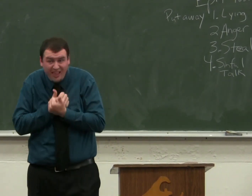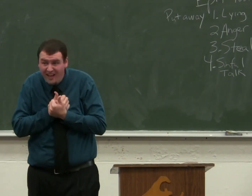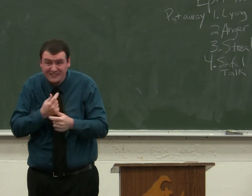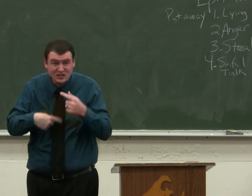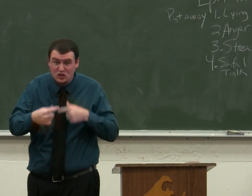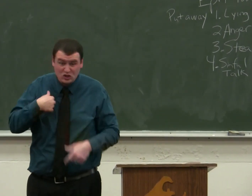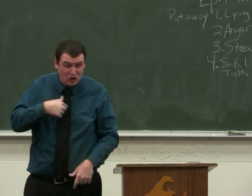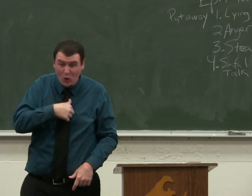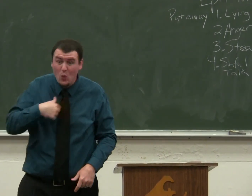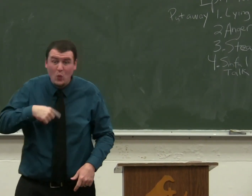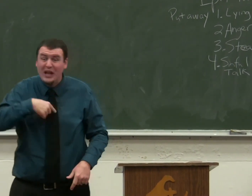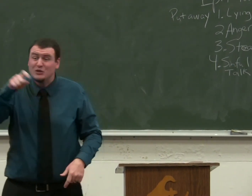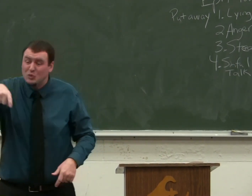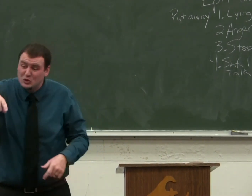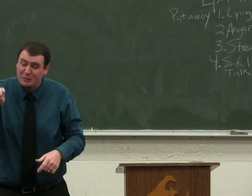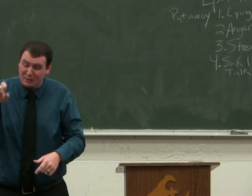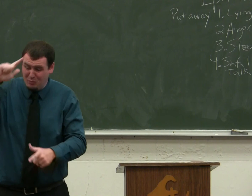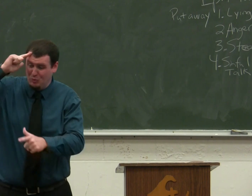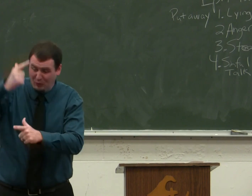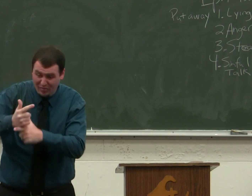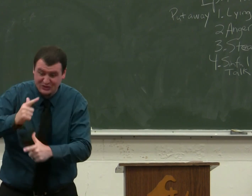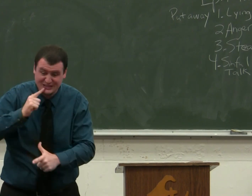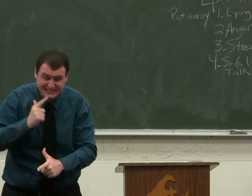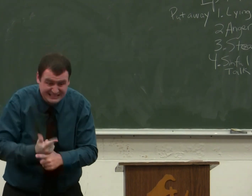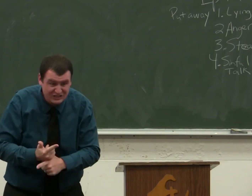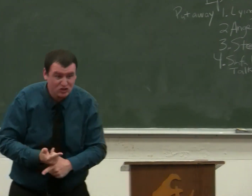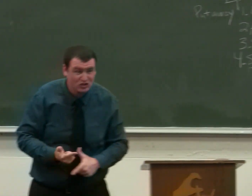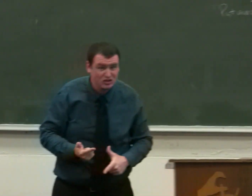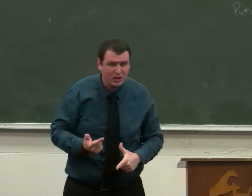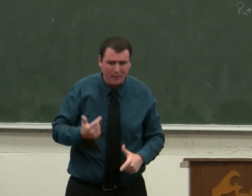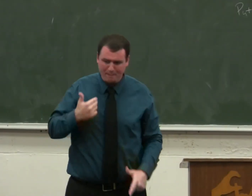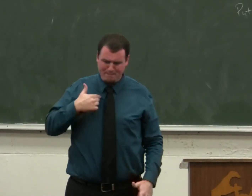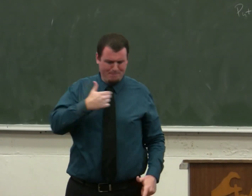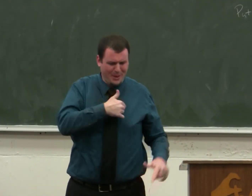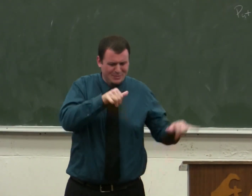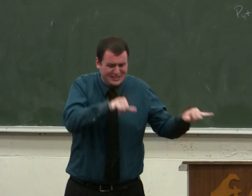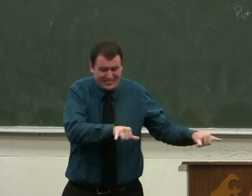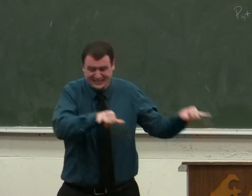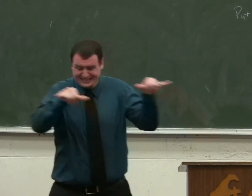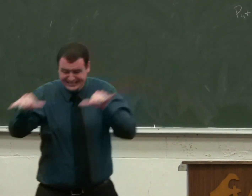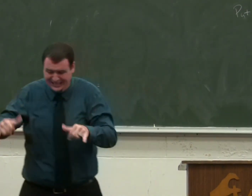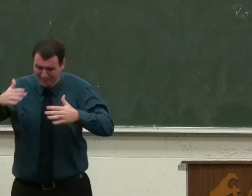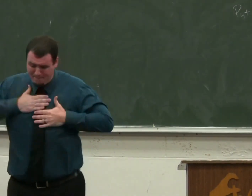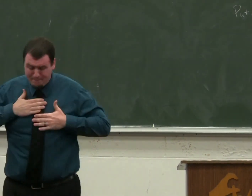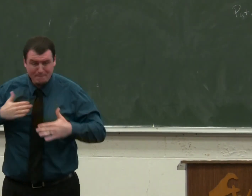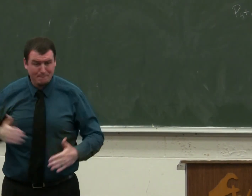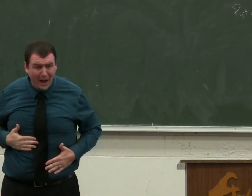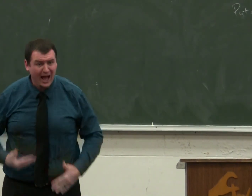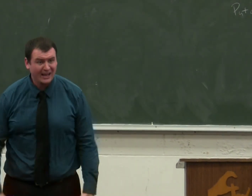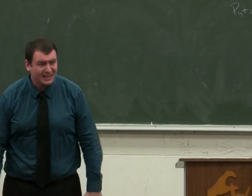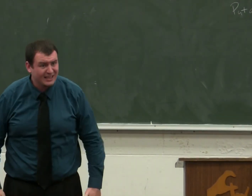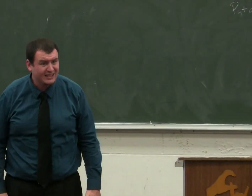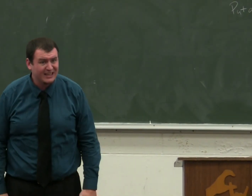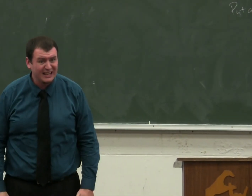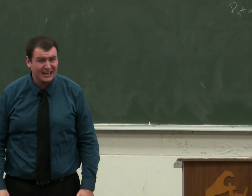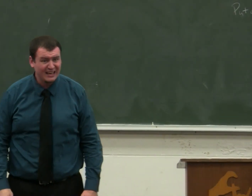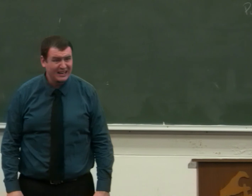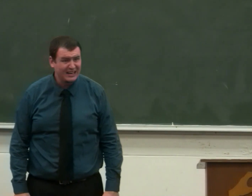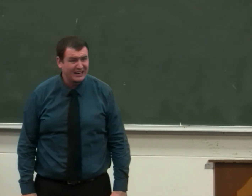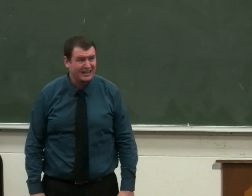Forgive each other. Love each other. We're supposed to be brothers and sisters, members of the same body.